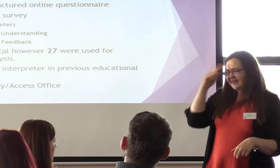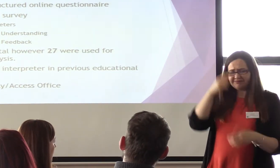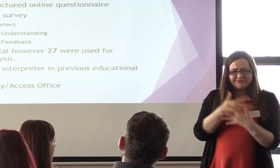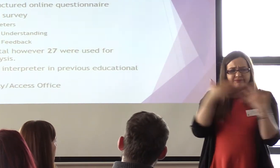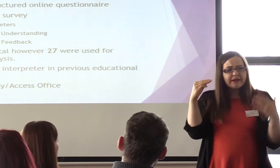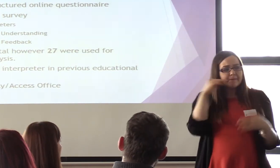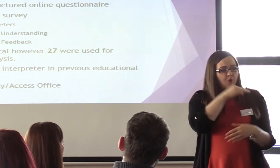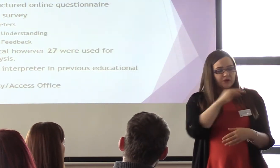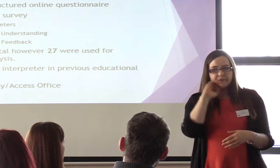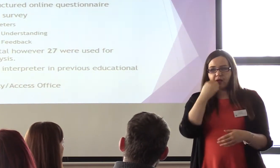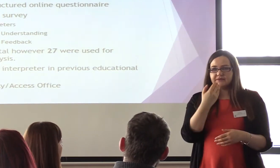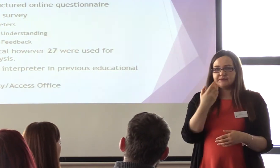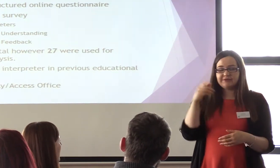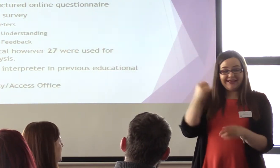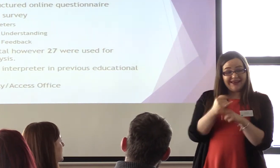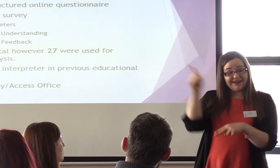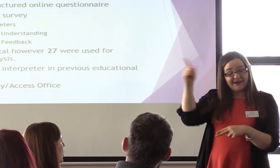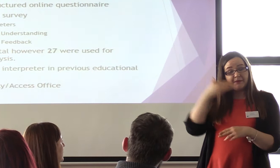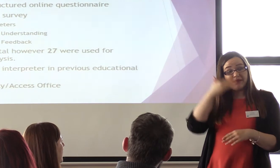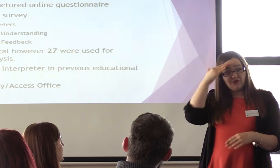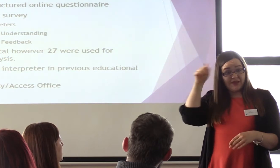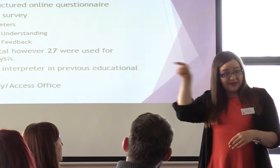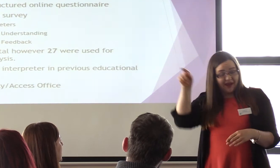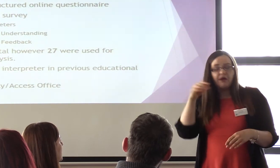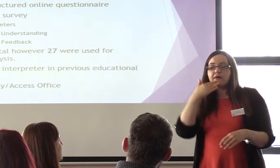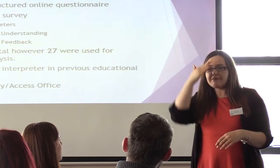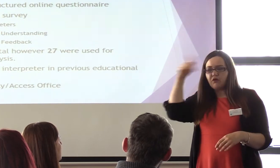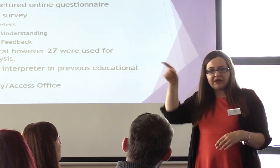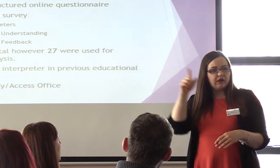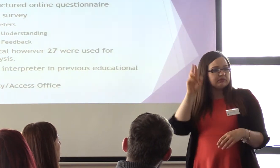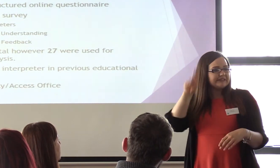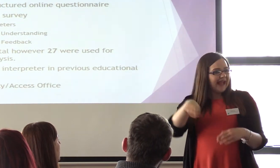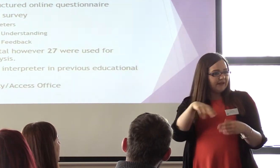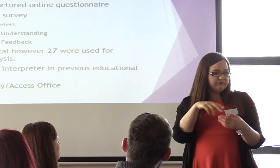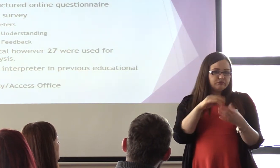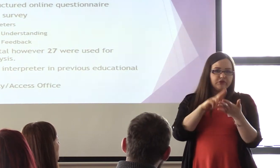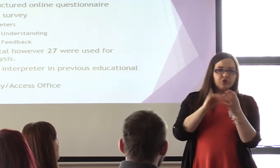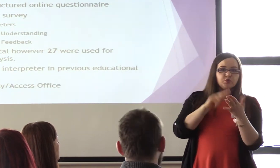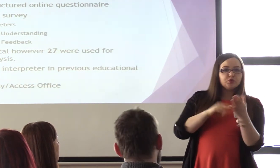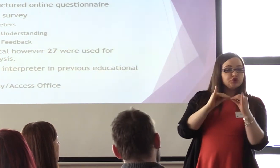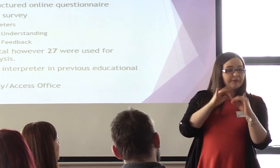to entering university. And this is an important factor because if you look at situations in the